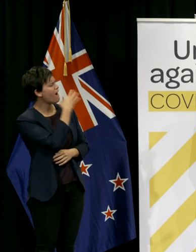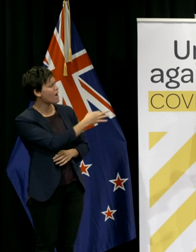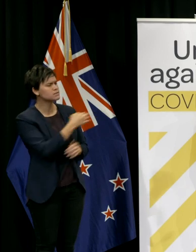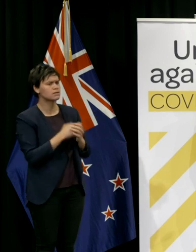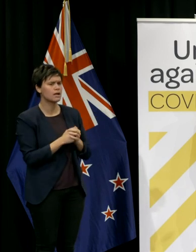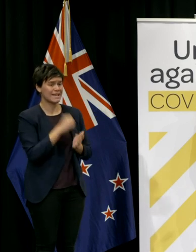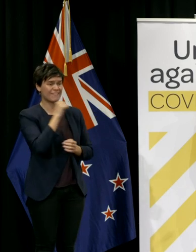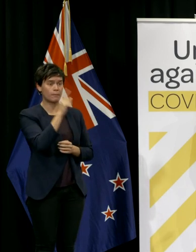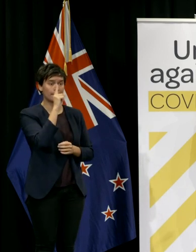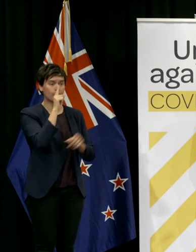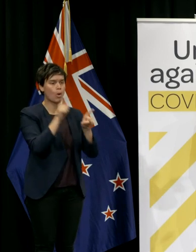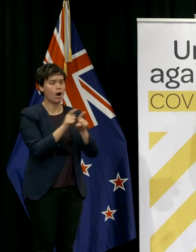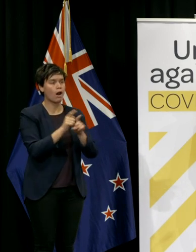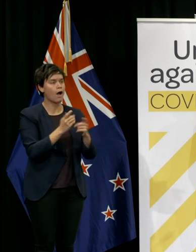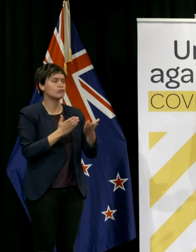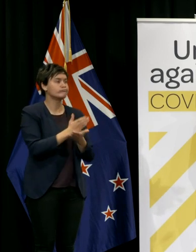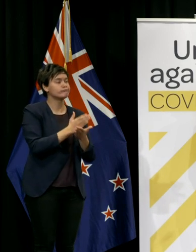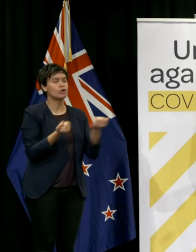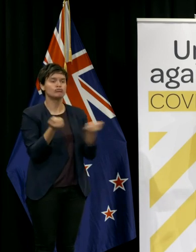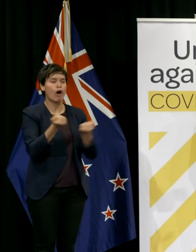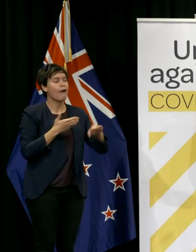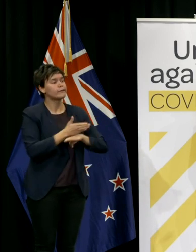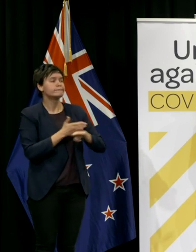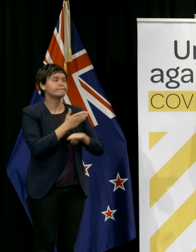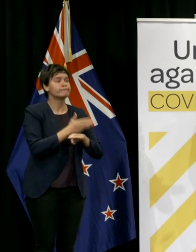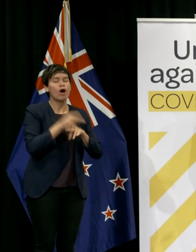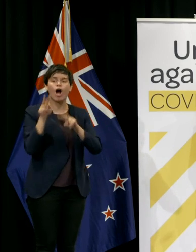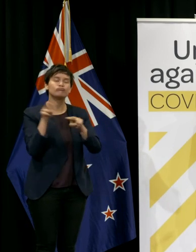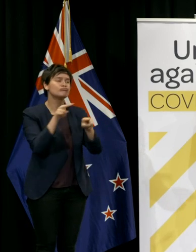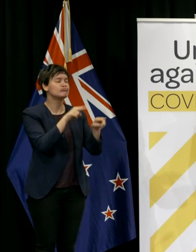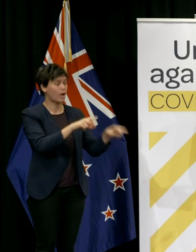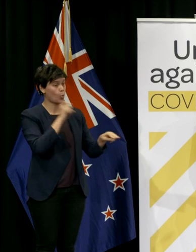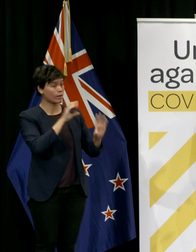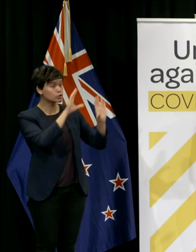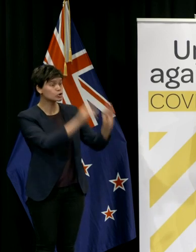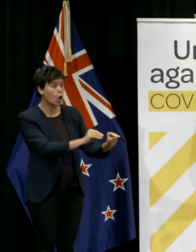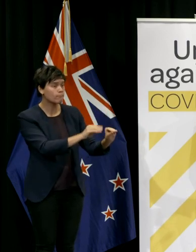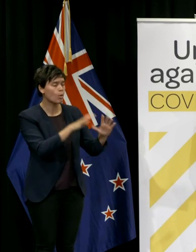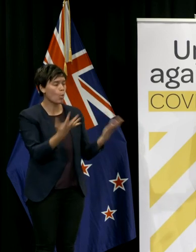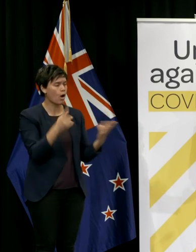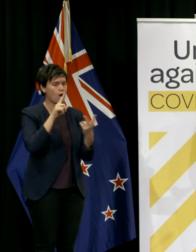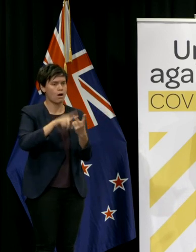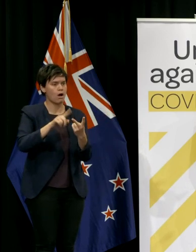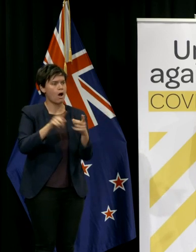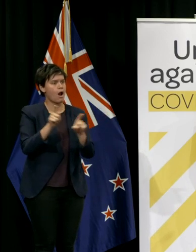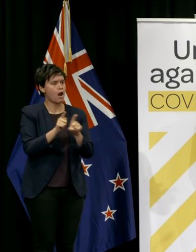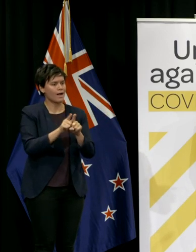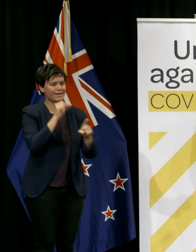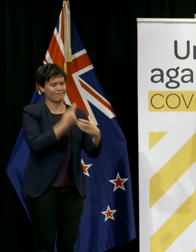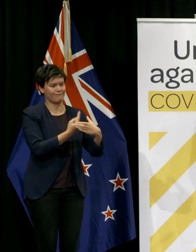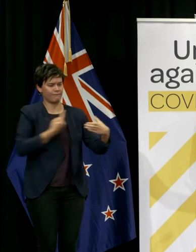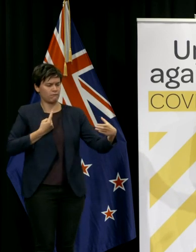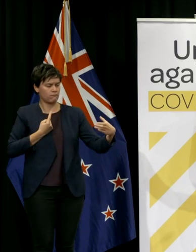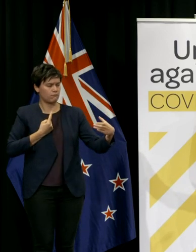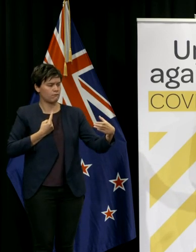around or taking a tiki tour on every streets? What will you do in those instances? So I'll take that first one first. So those people that do go into self-isolation,